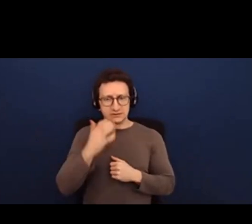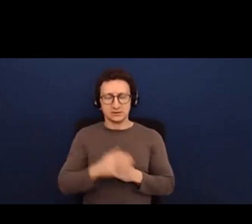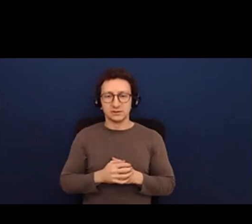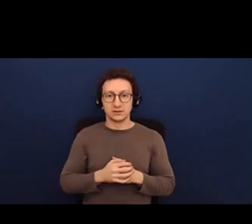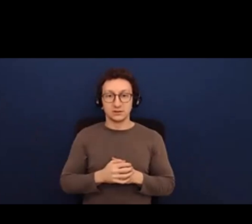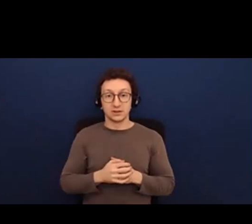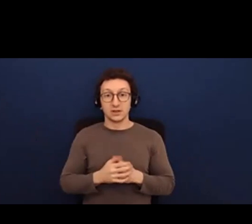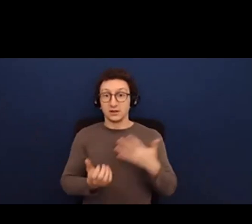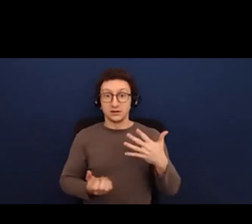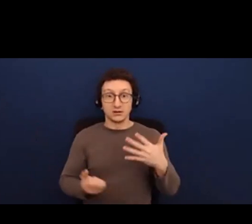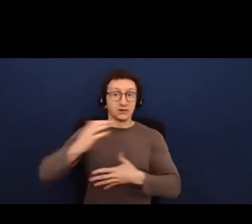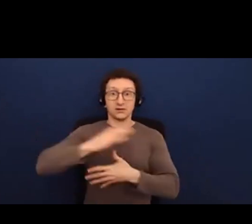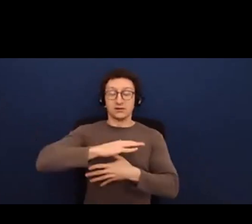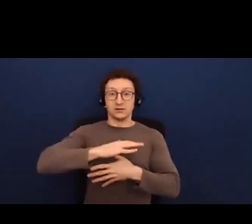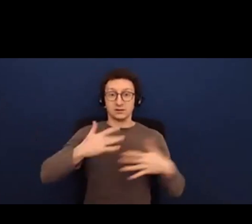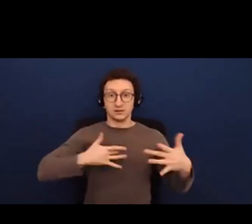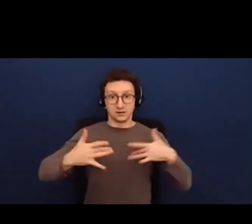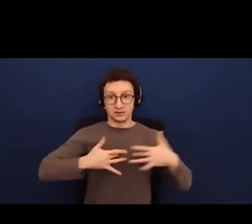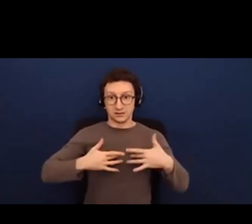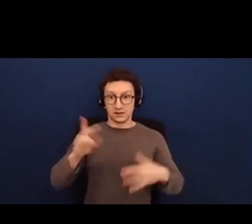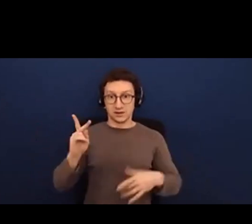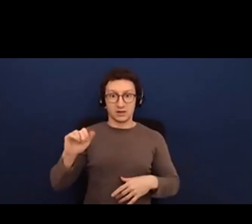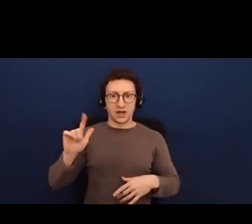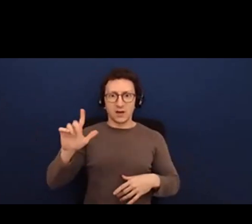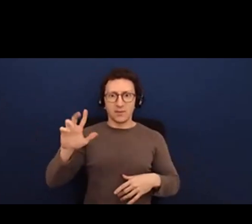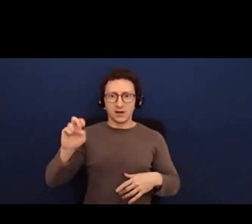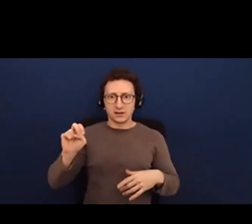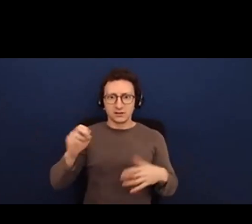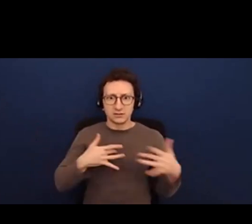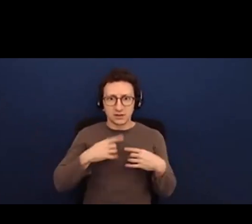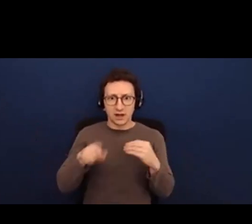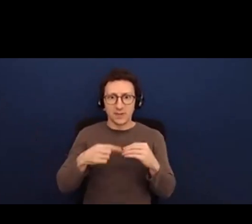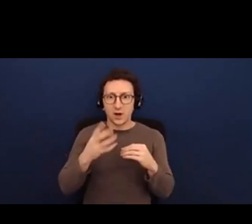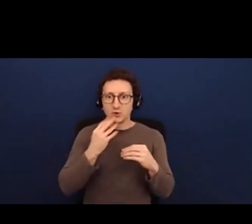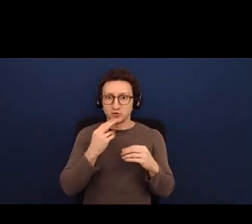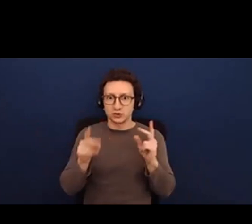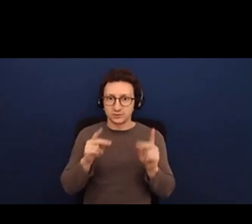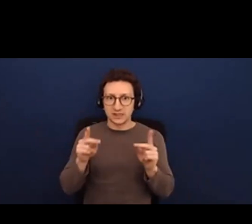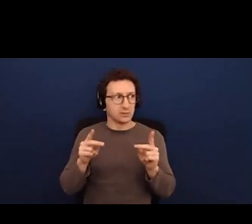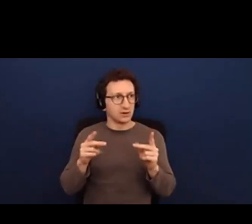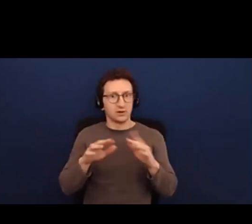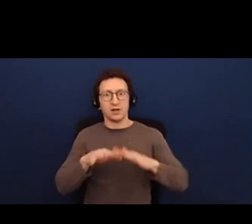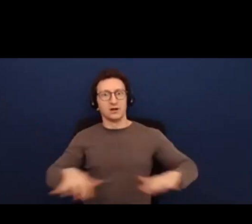of all nations, of all peoples, and particularly of the Jewish people, and how